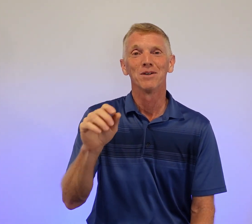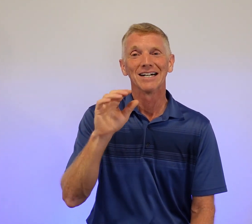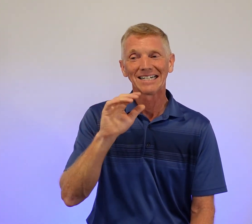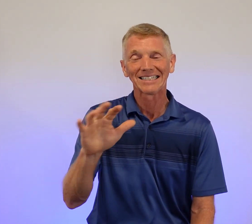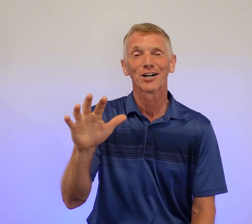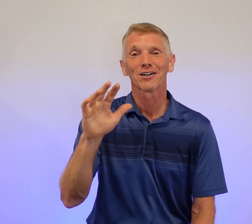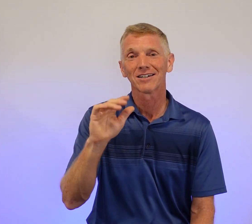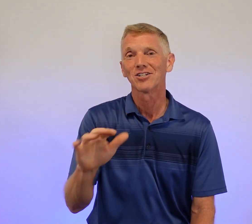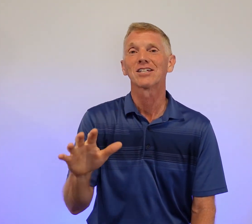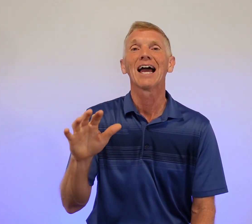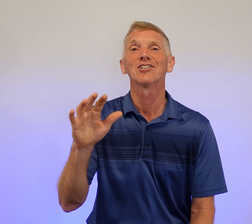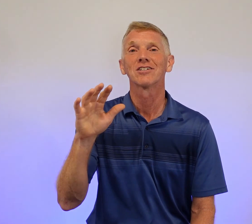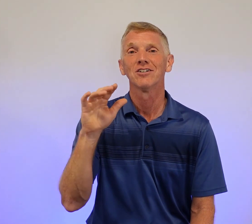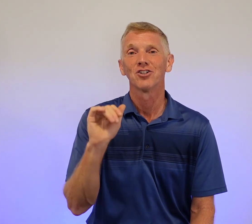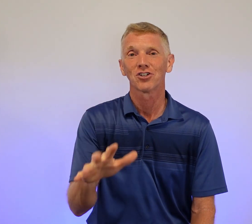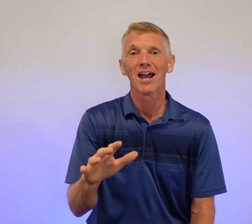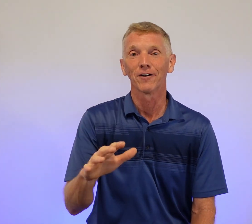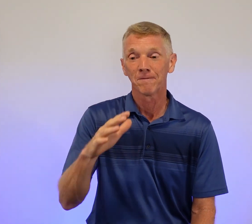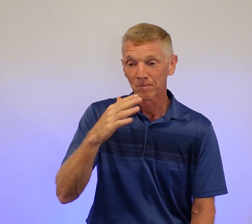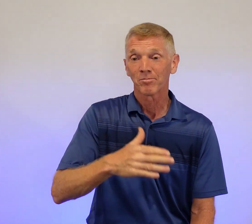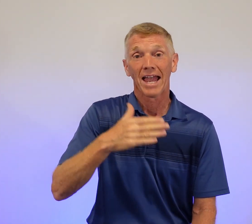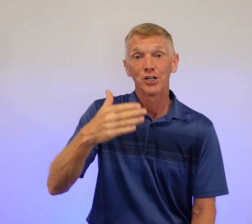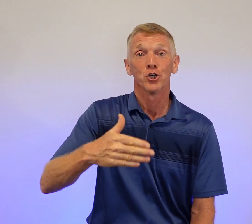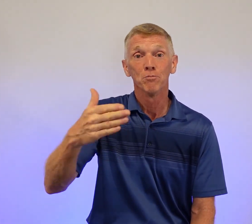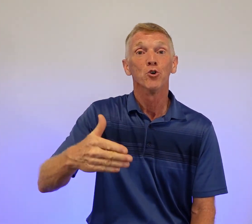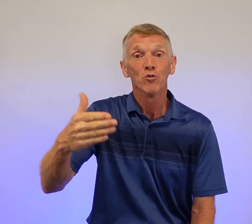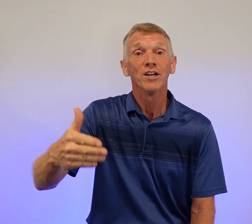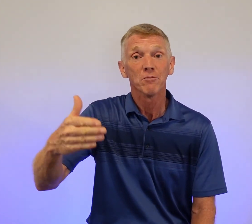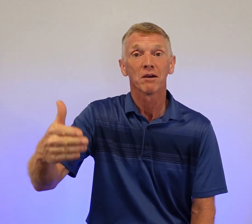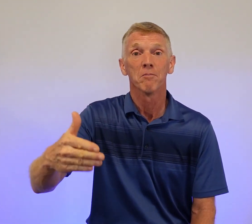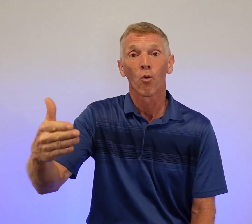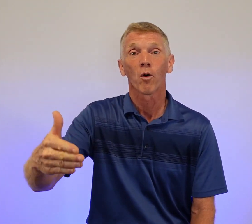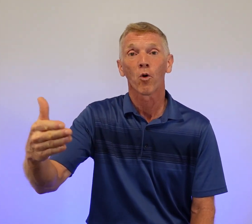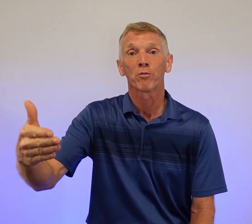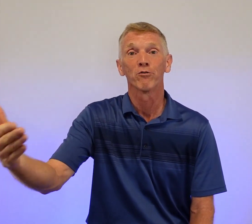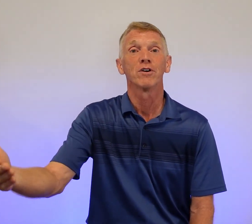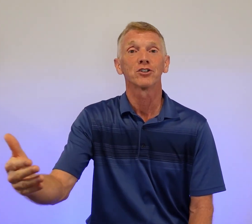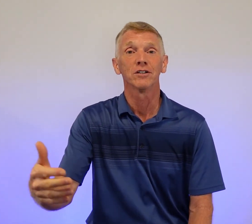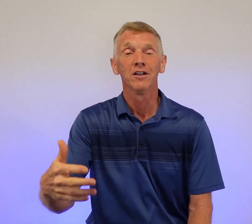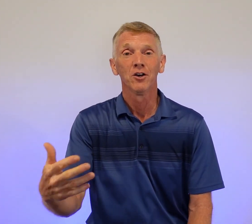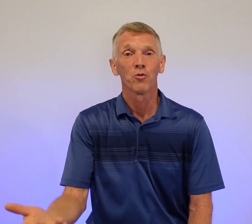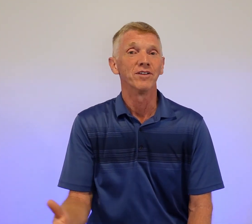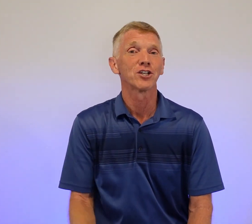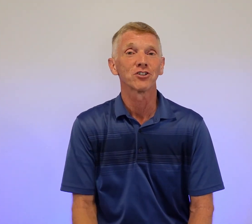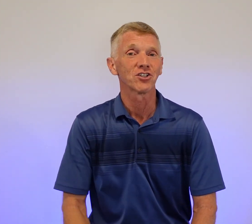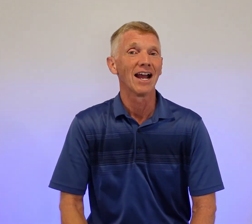a clear, concise signer as you move into becoming more and more proficient with additional signs that you